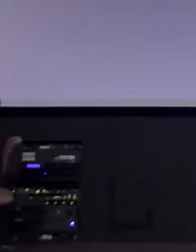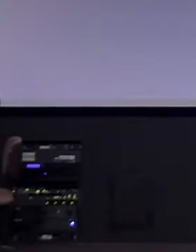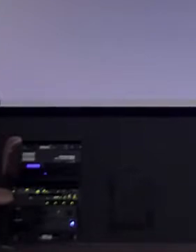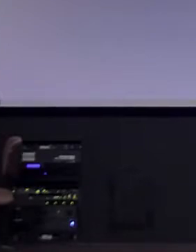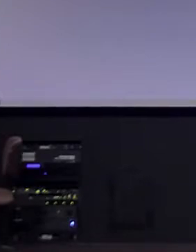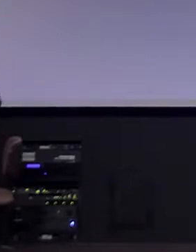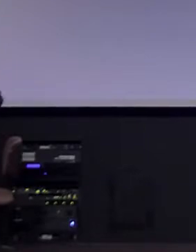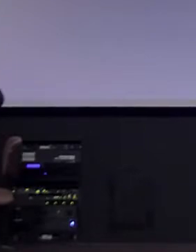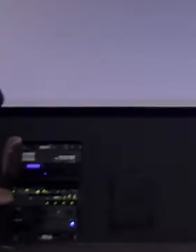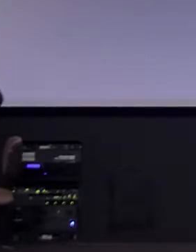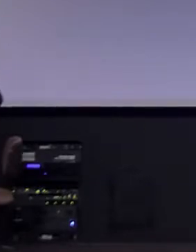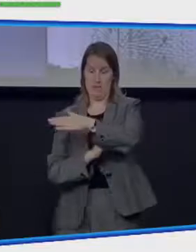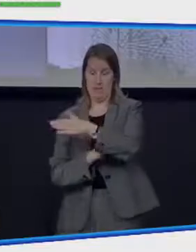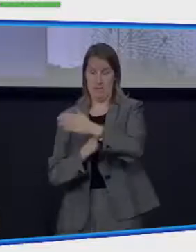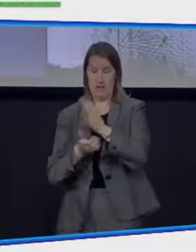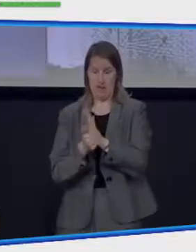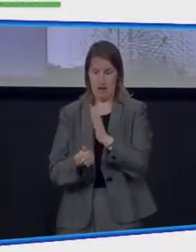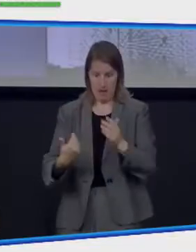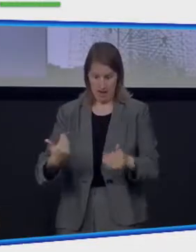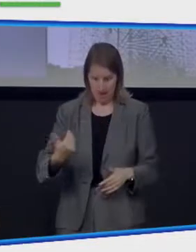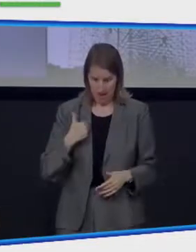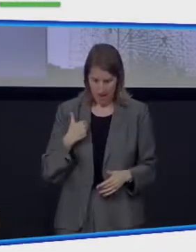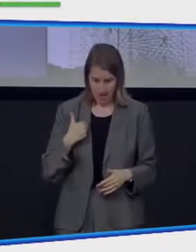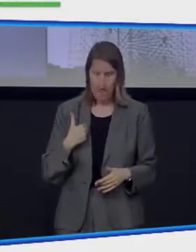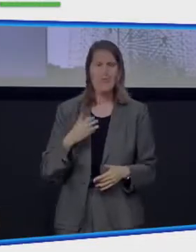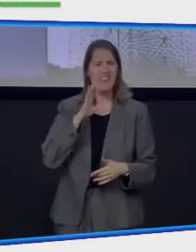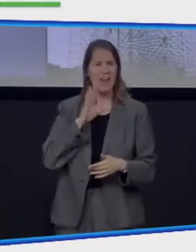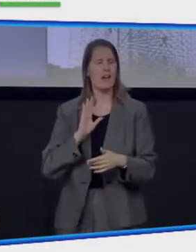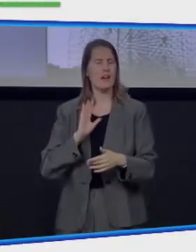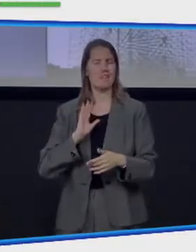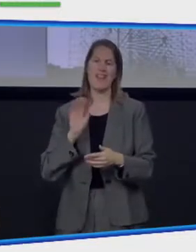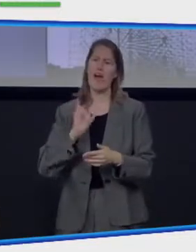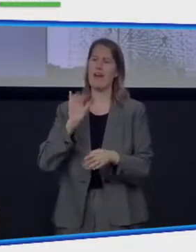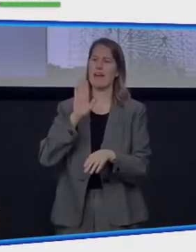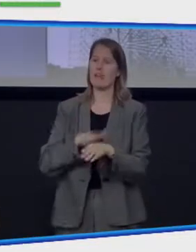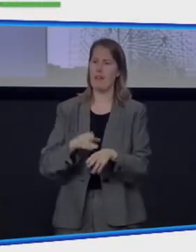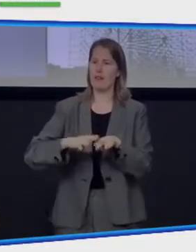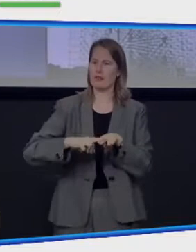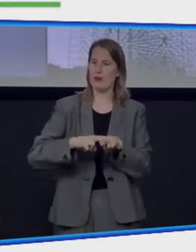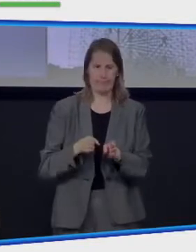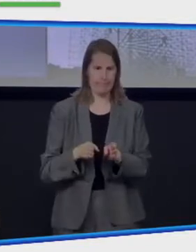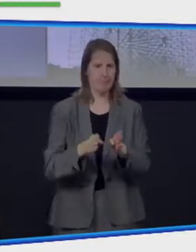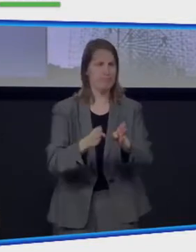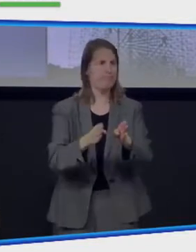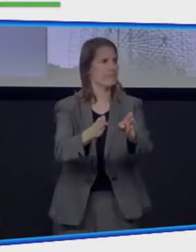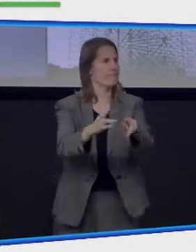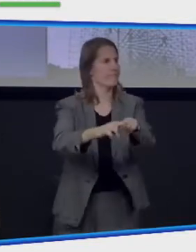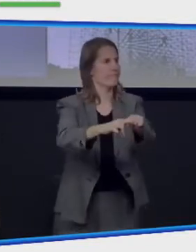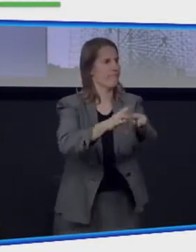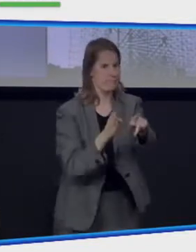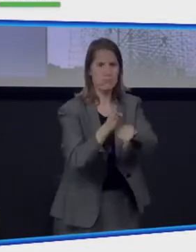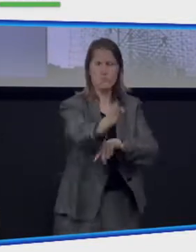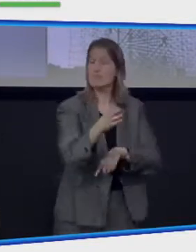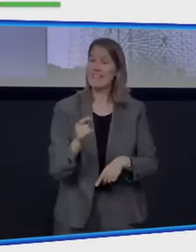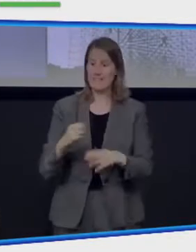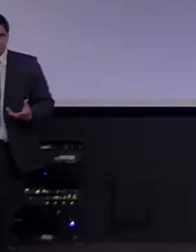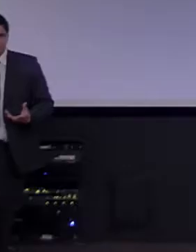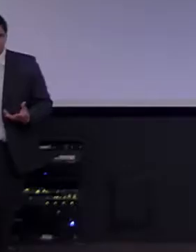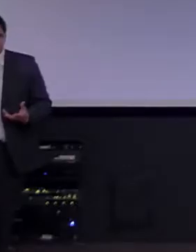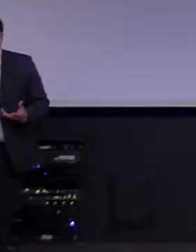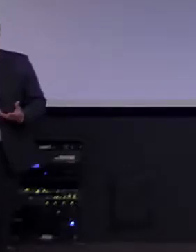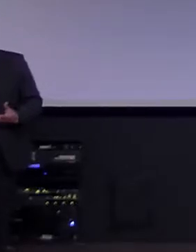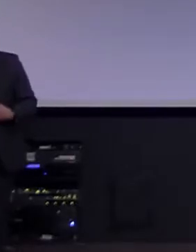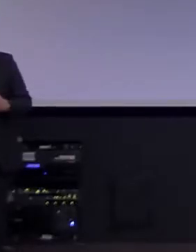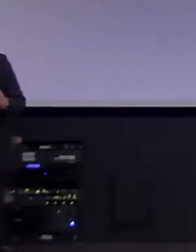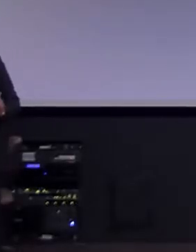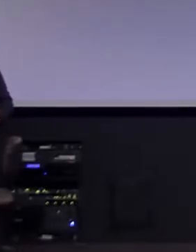foundational competencies influence the whole trajectory of learning. That if you don't have good foundations, you can't build a solid